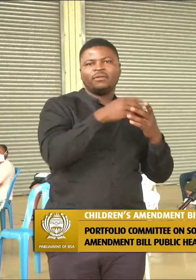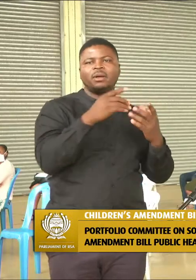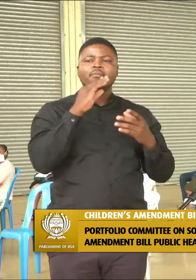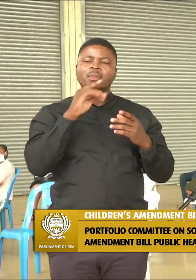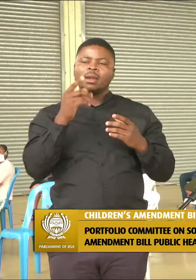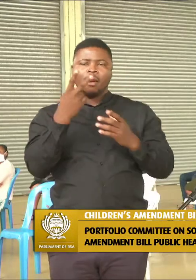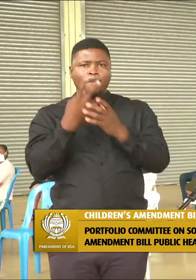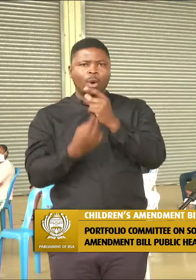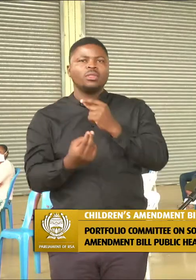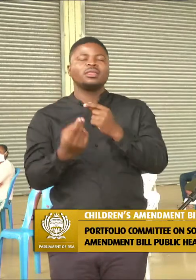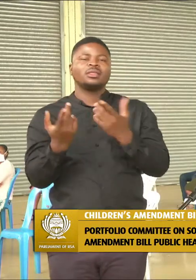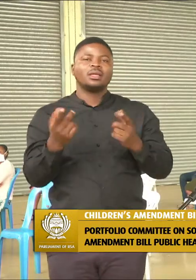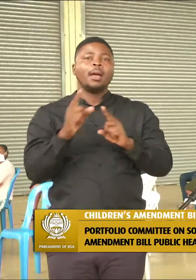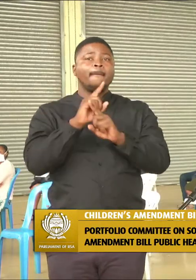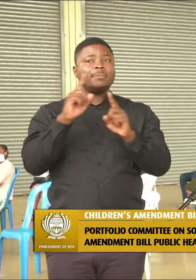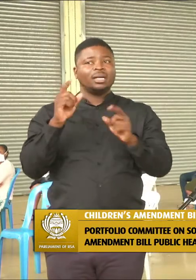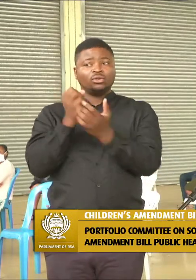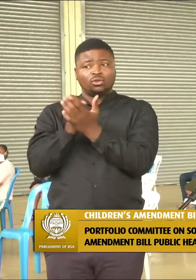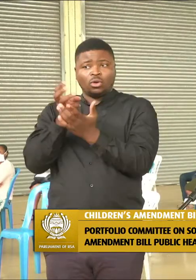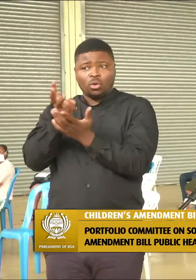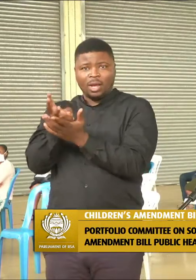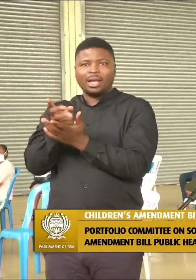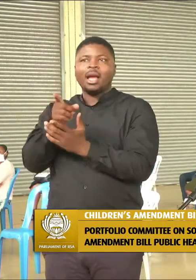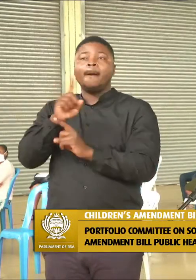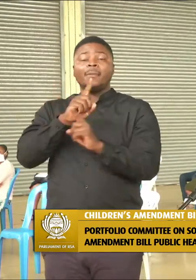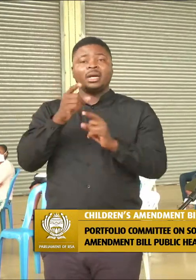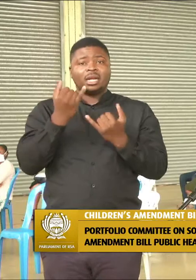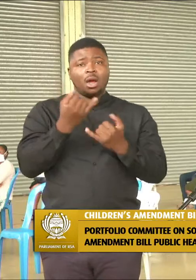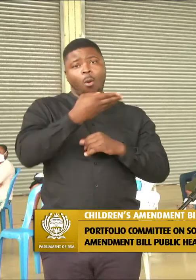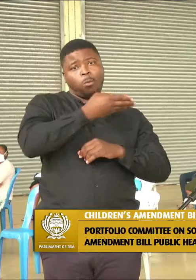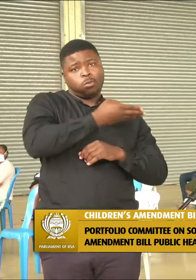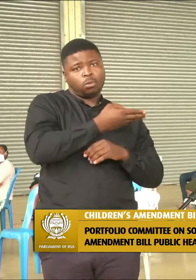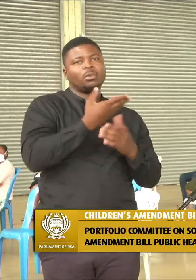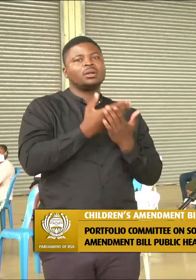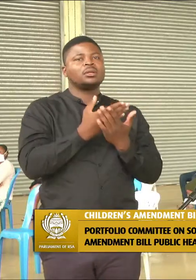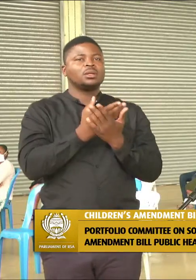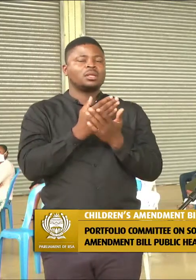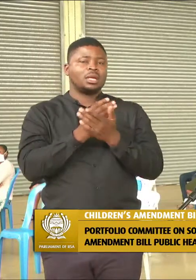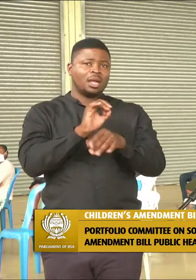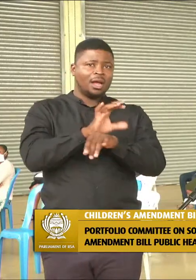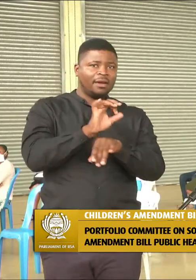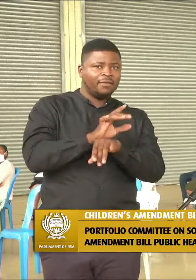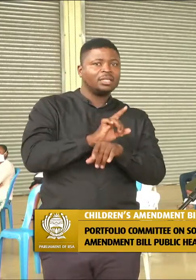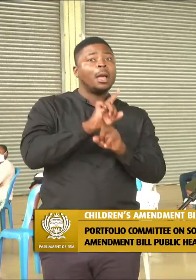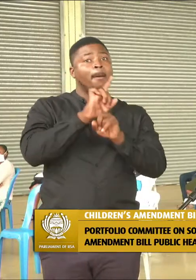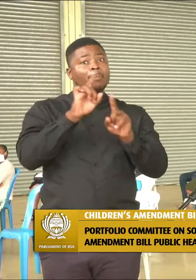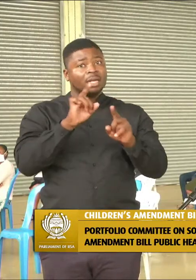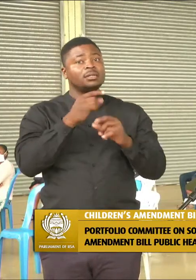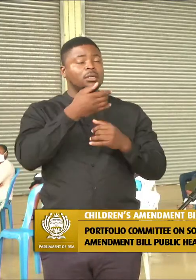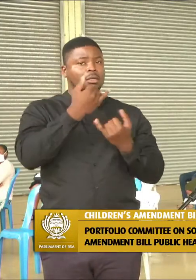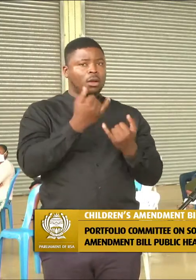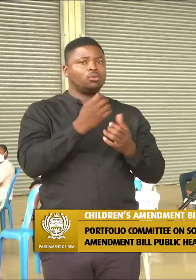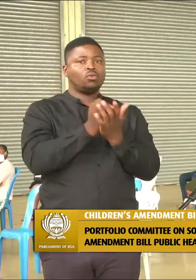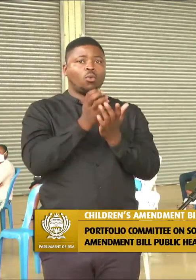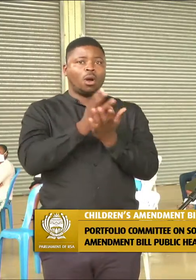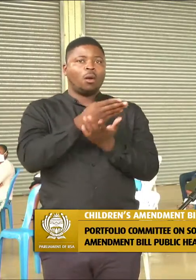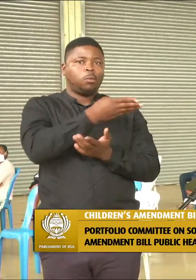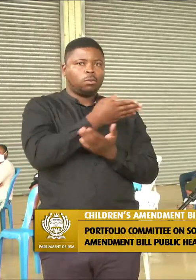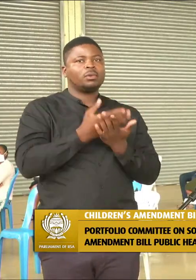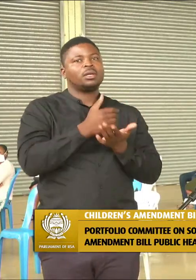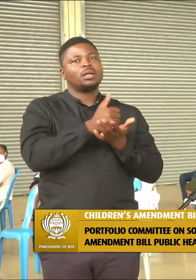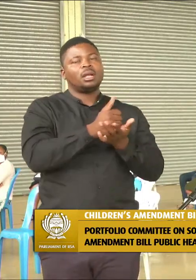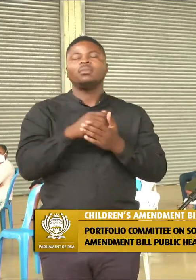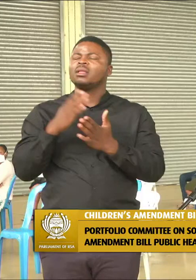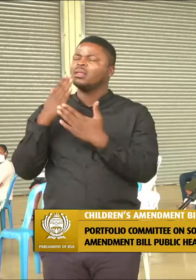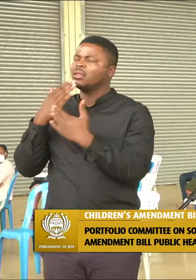this. But the social workers are here or are there for you to assist you in this case. Thank